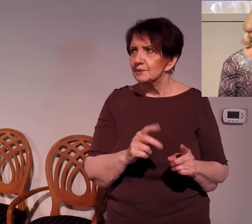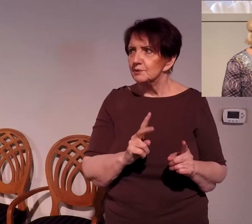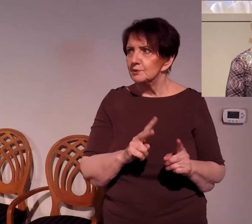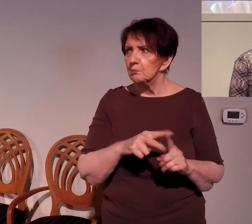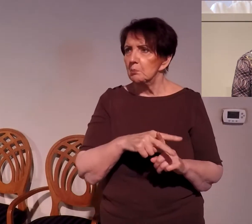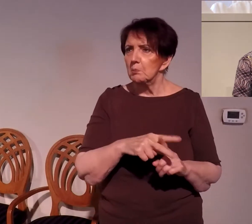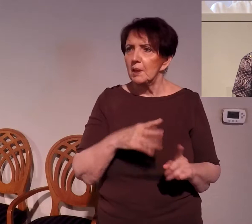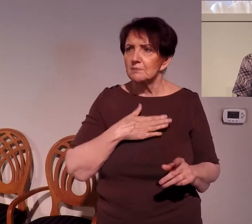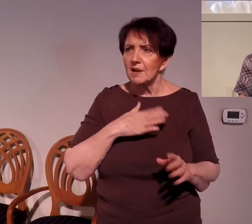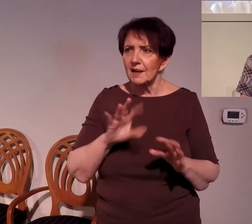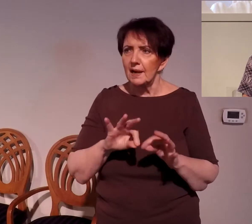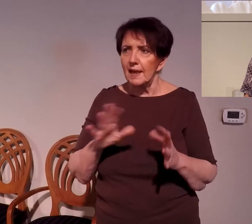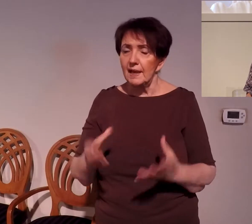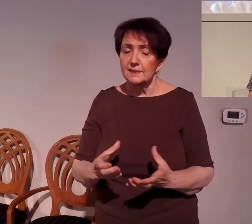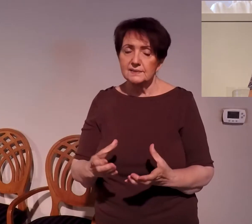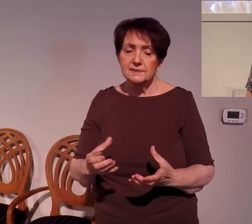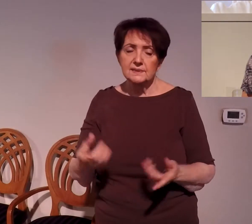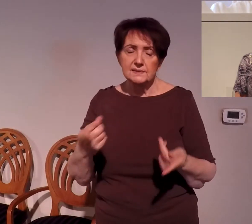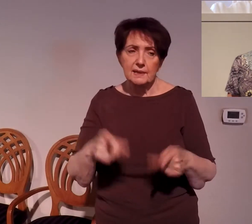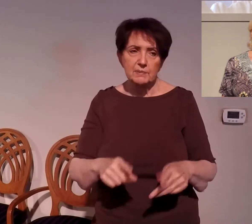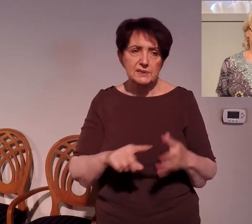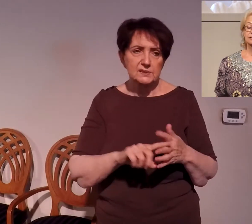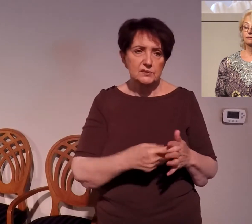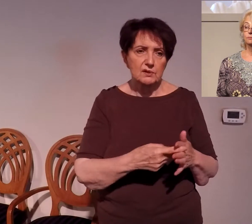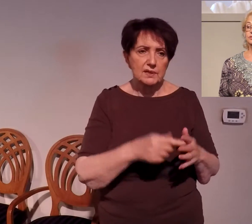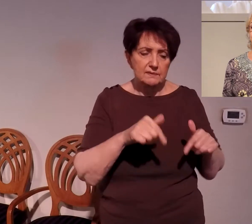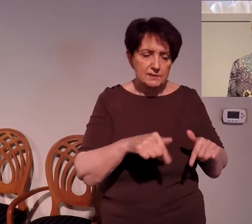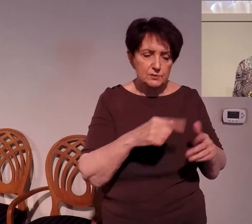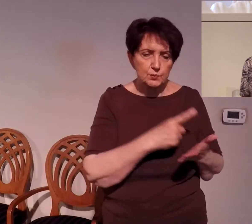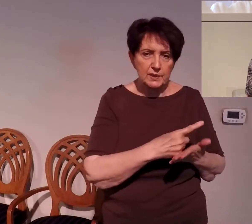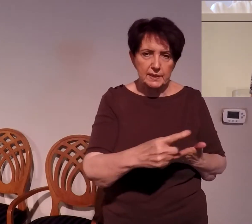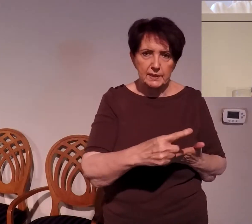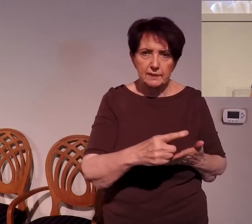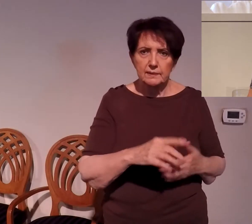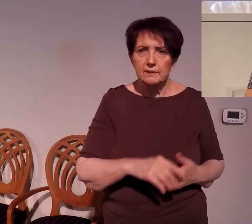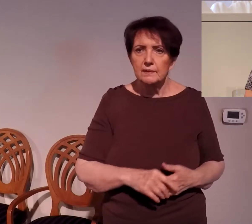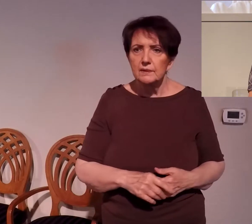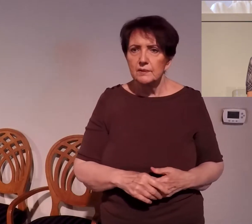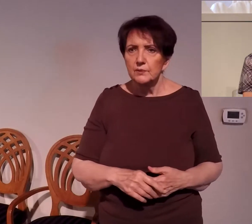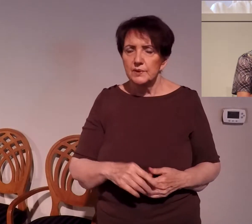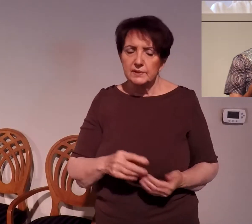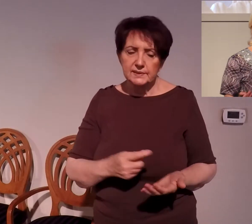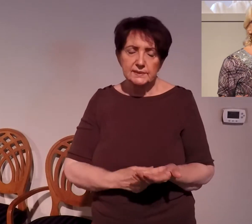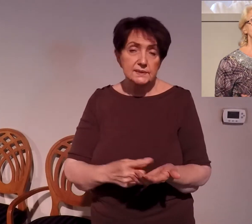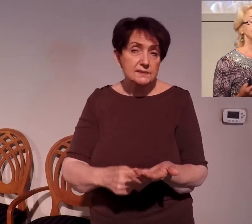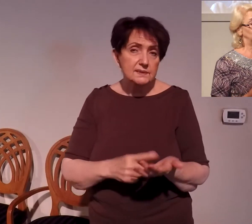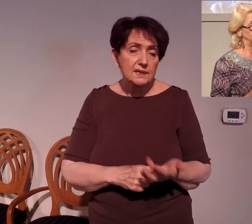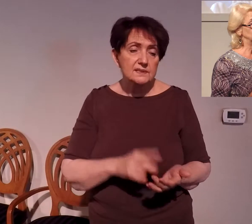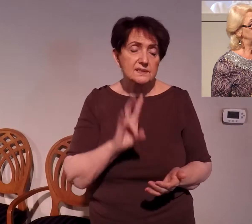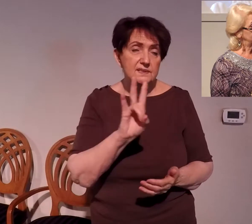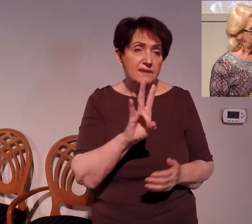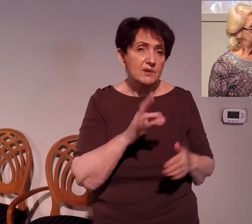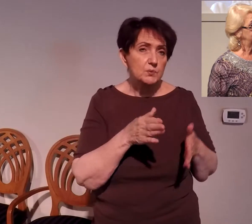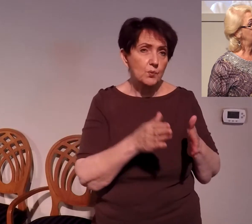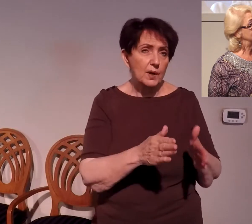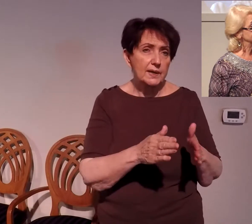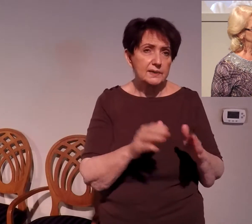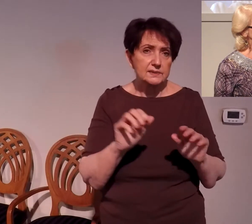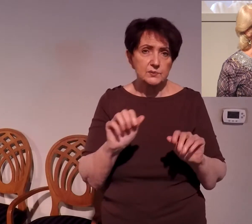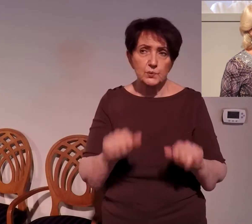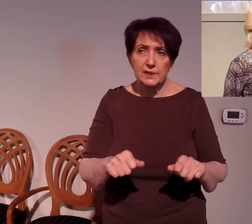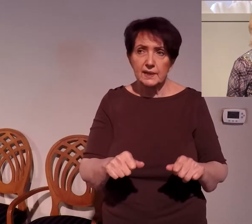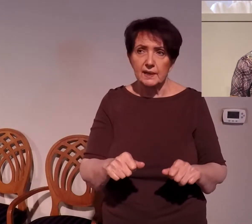up here, I think it's this week, starting this week. Practical mysticism class, we're going to talk about 7 ways in which we can,